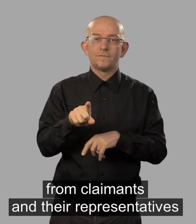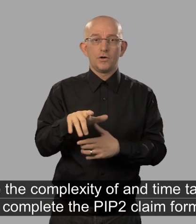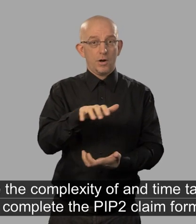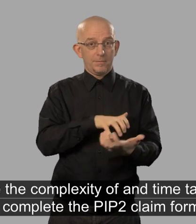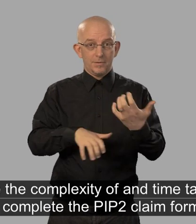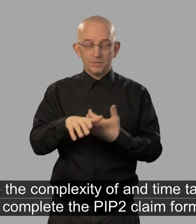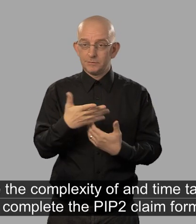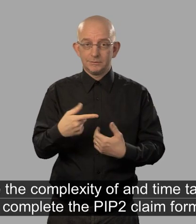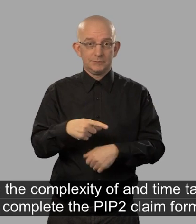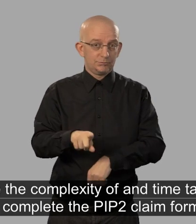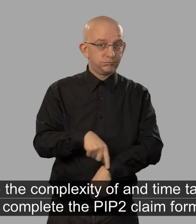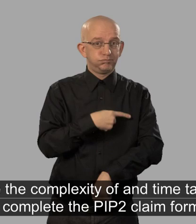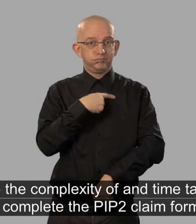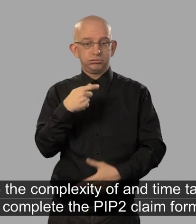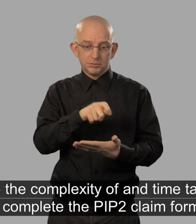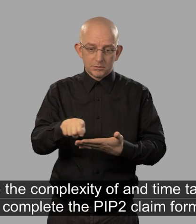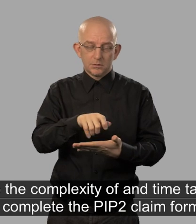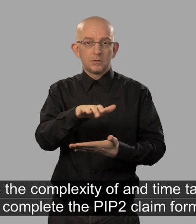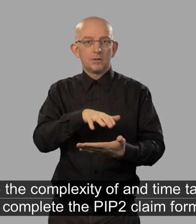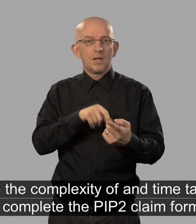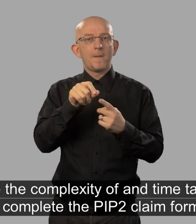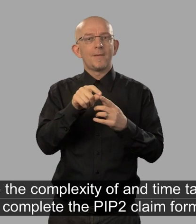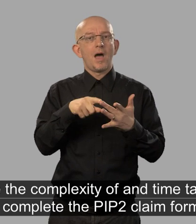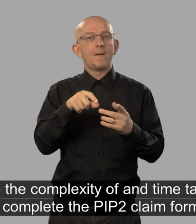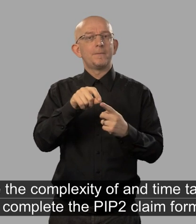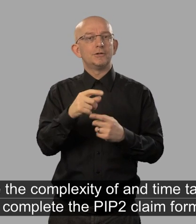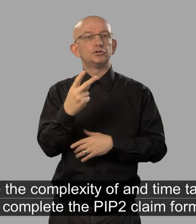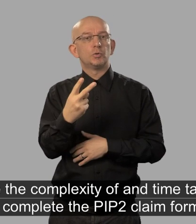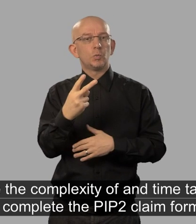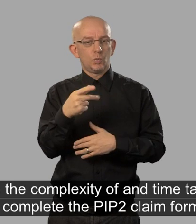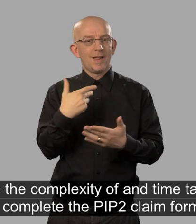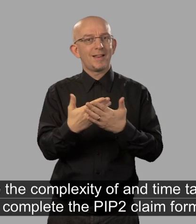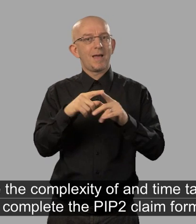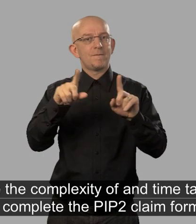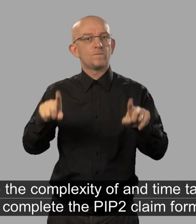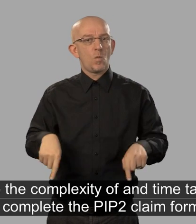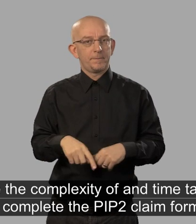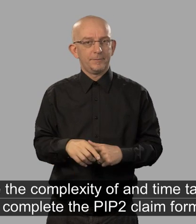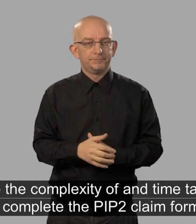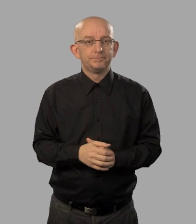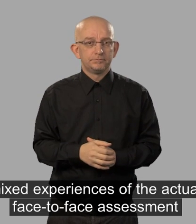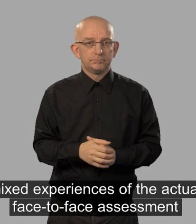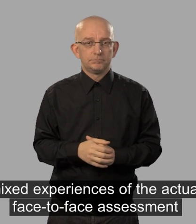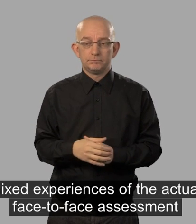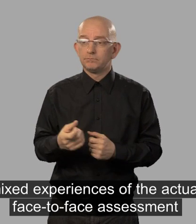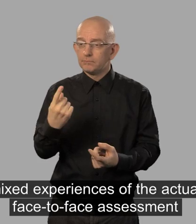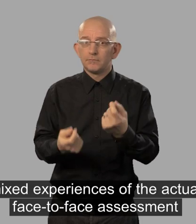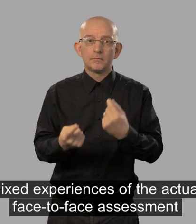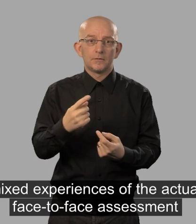complexity of and time taken to complete the PIP2 claim form,